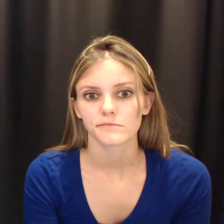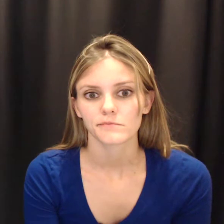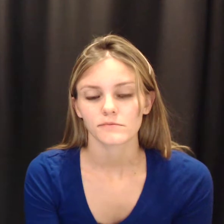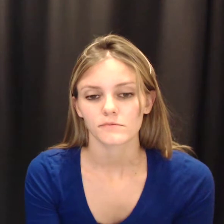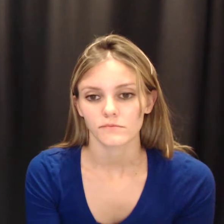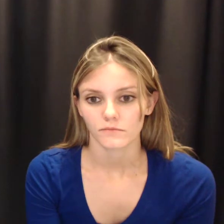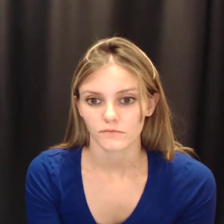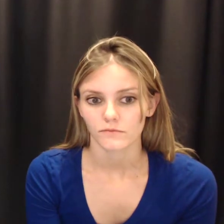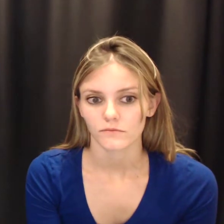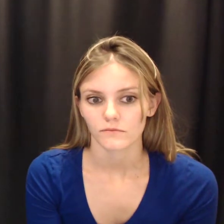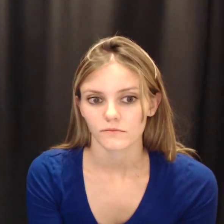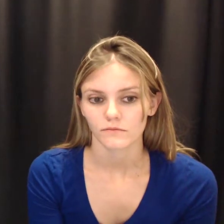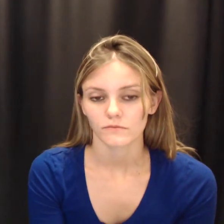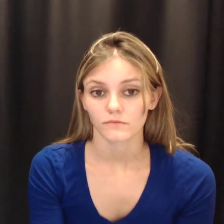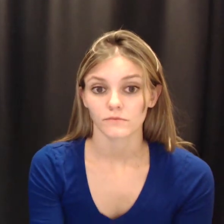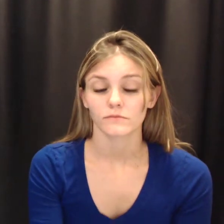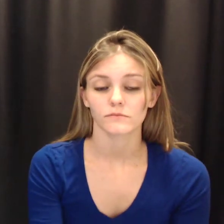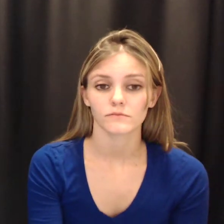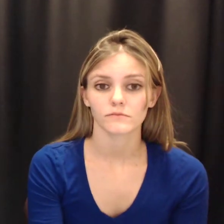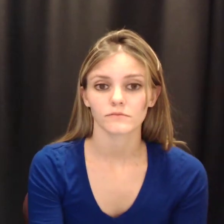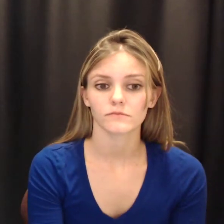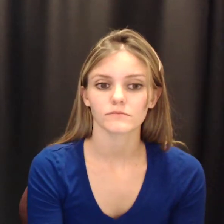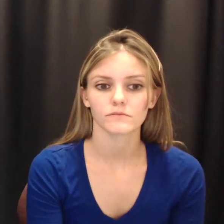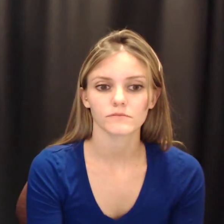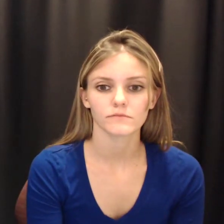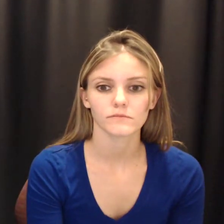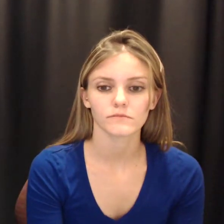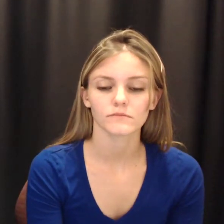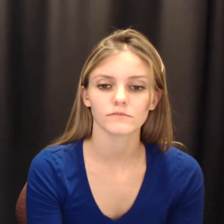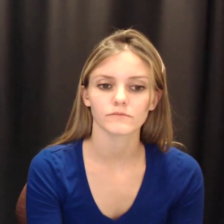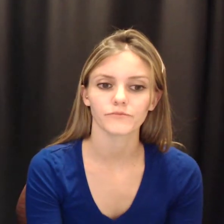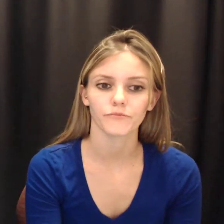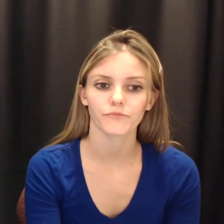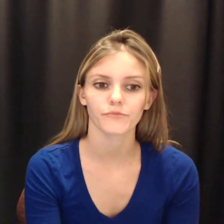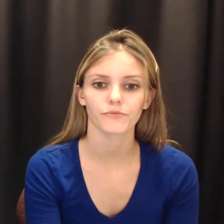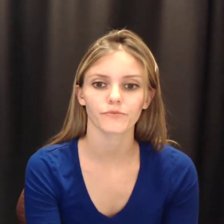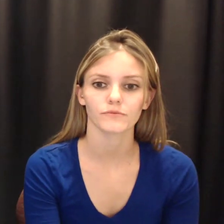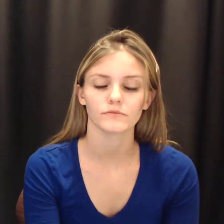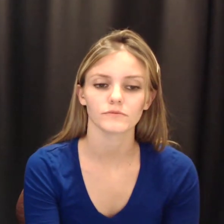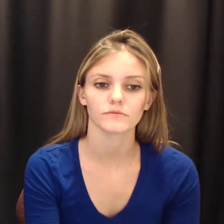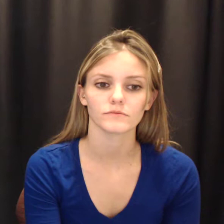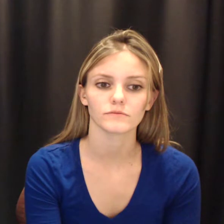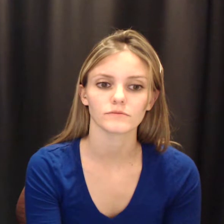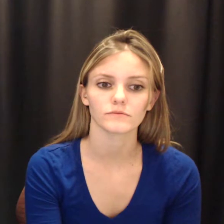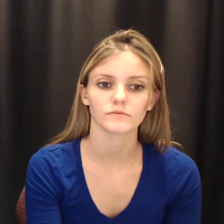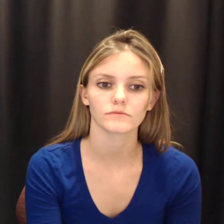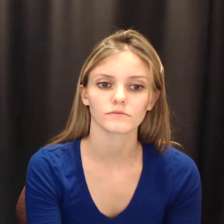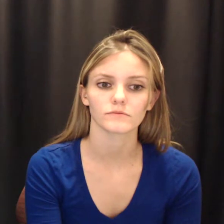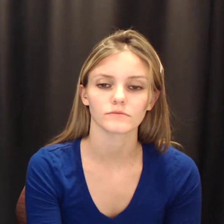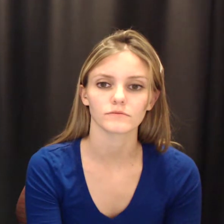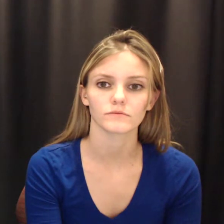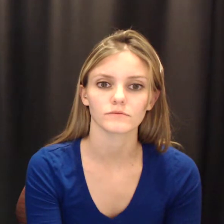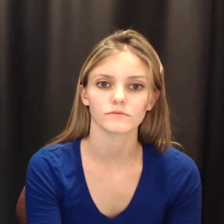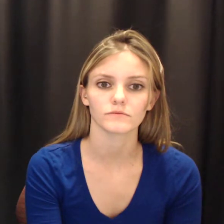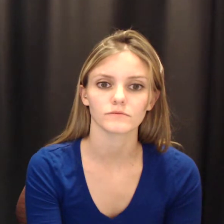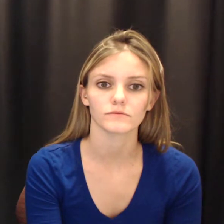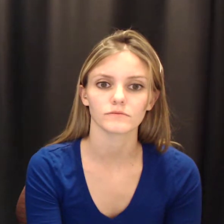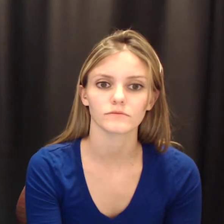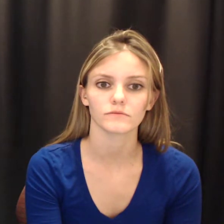That is something that we can do. VR can send an interpreter with you on that interview so that the company doesn't have to